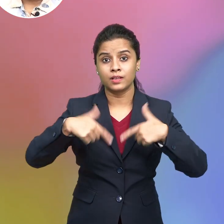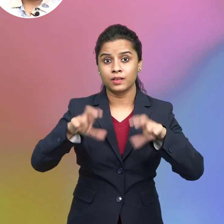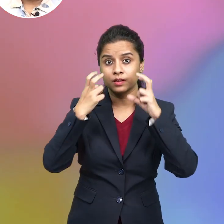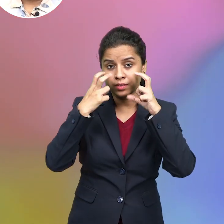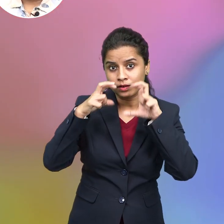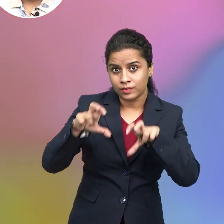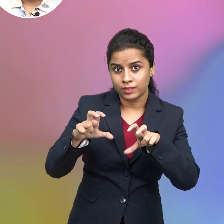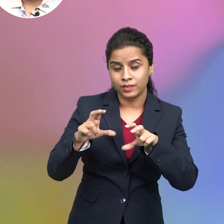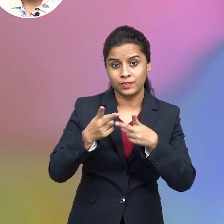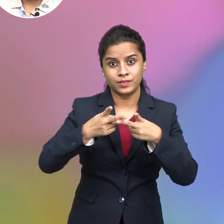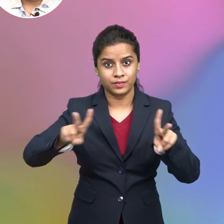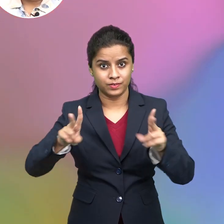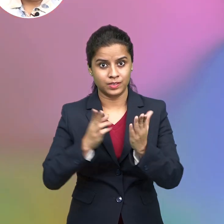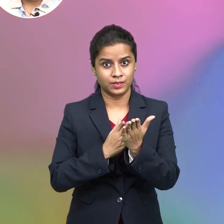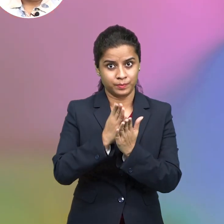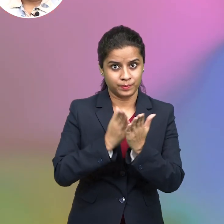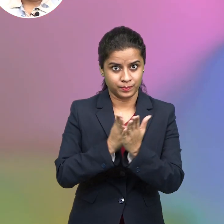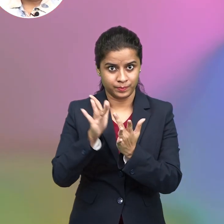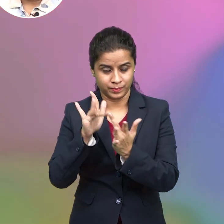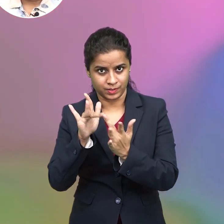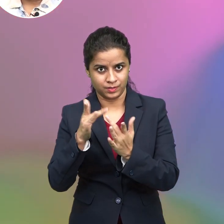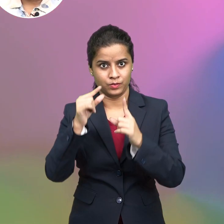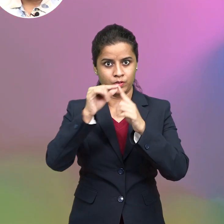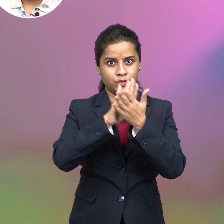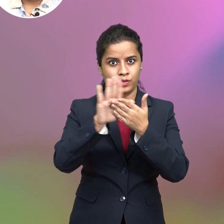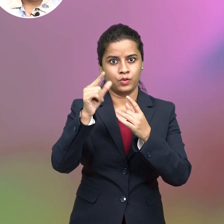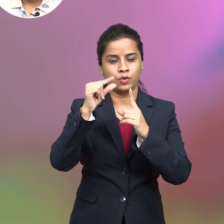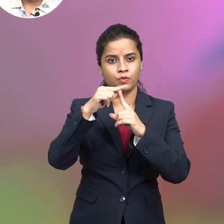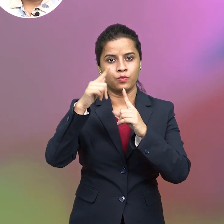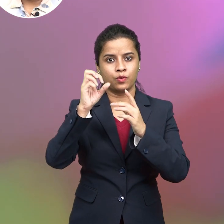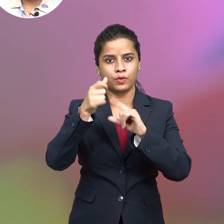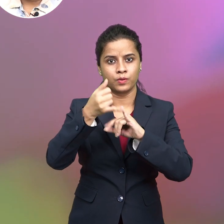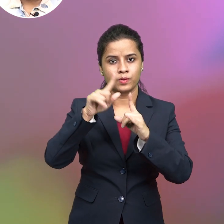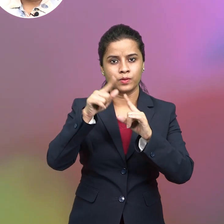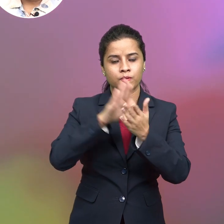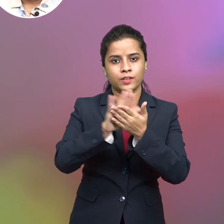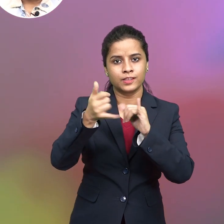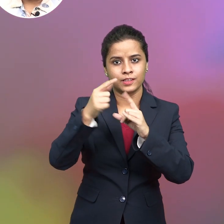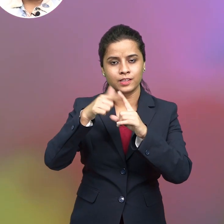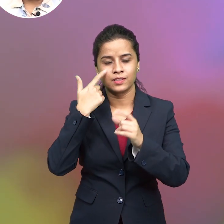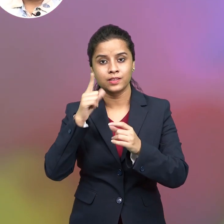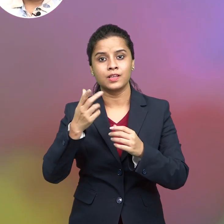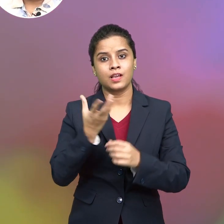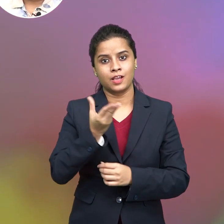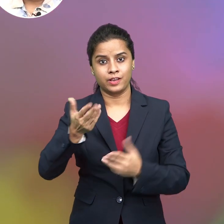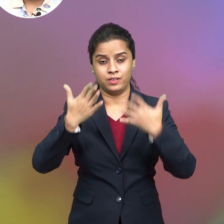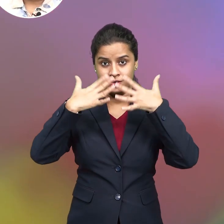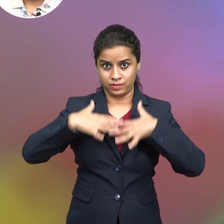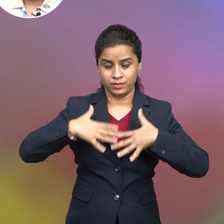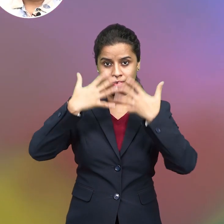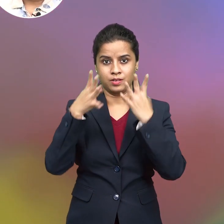Let us observe the difference between photosynthesis and respiration in the table